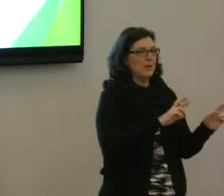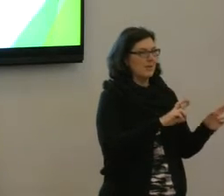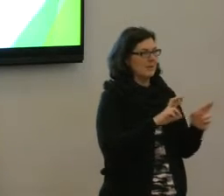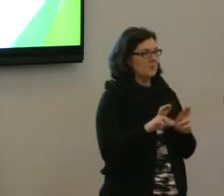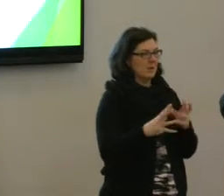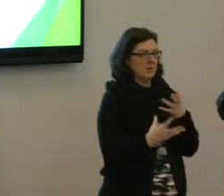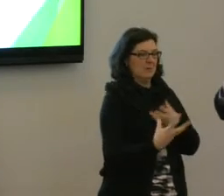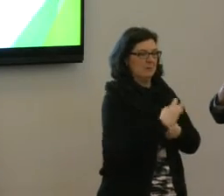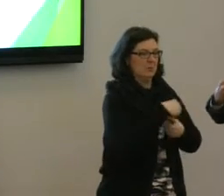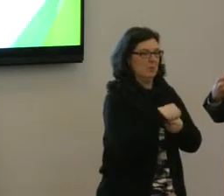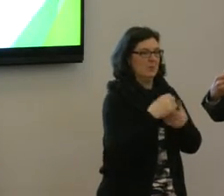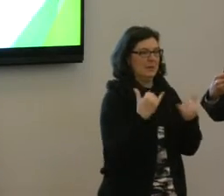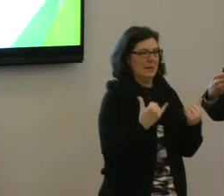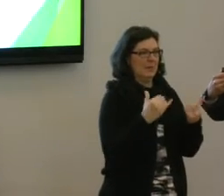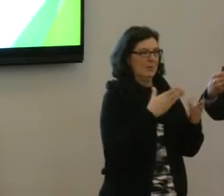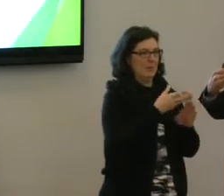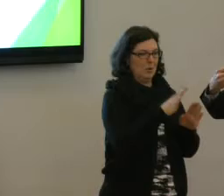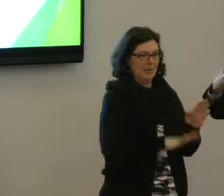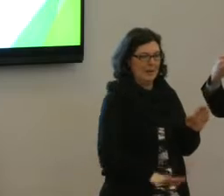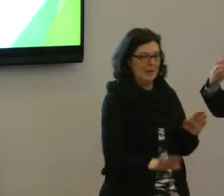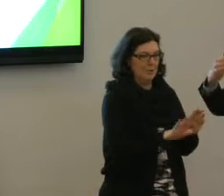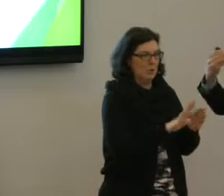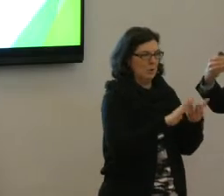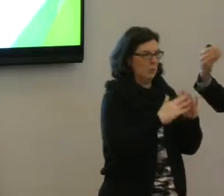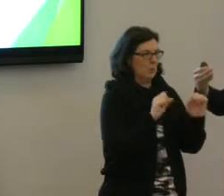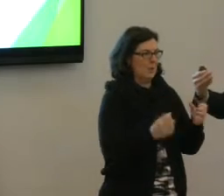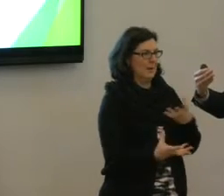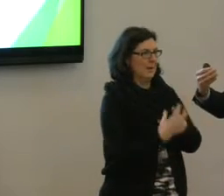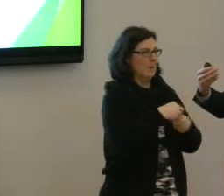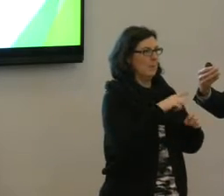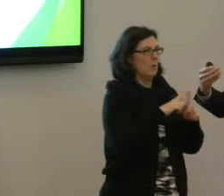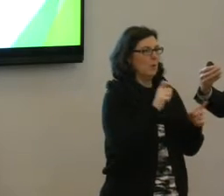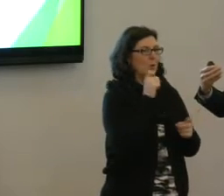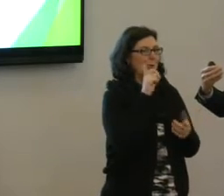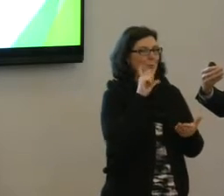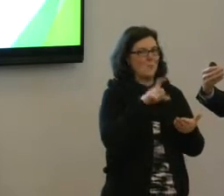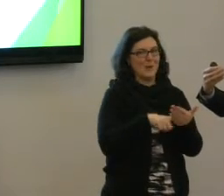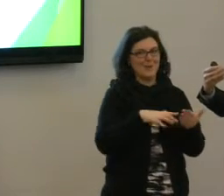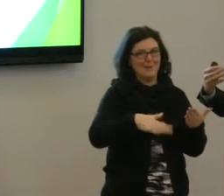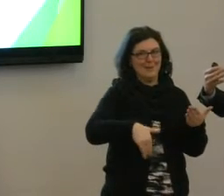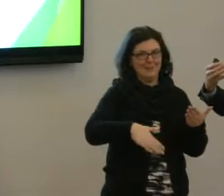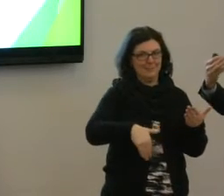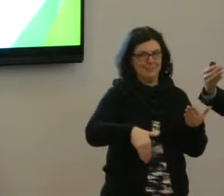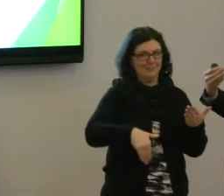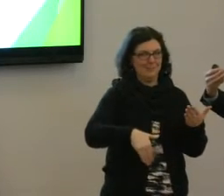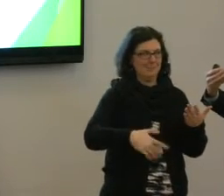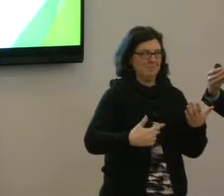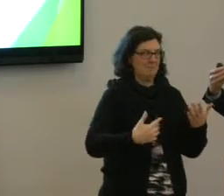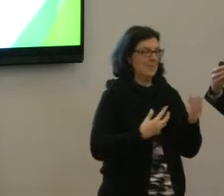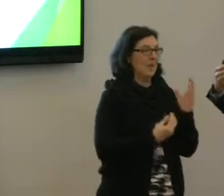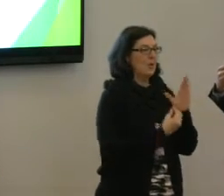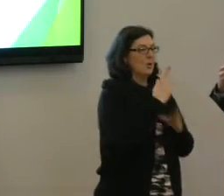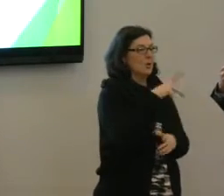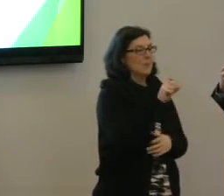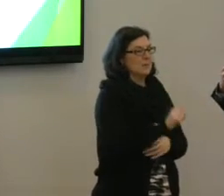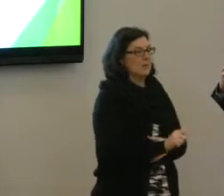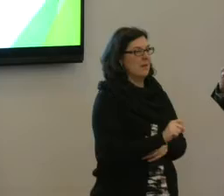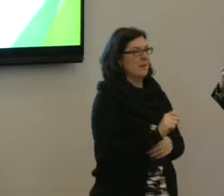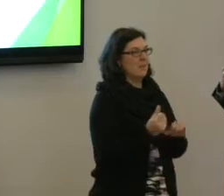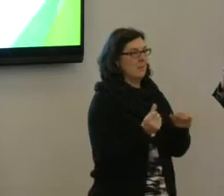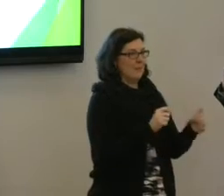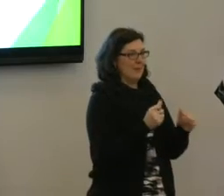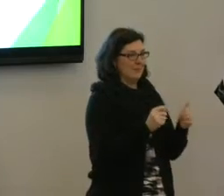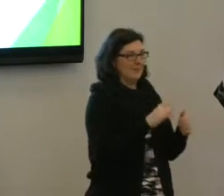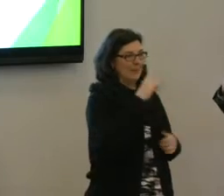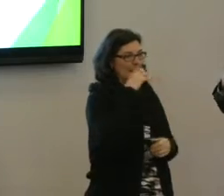front step and in our neighborhoods, but we just don't recognize? I grew up a Southern Baptist missionary kid in